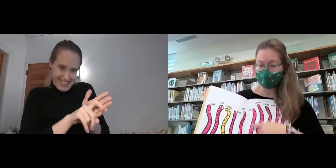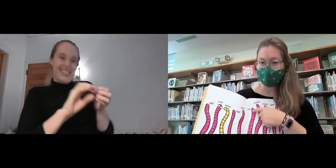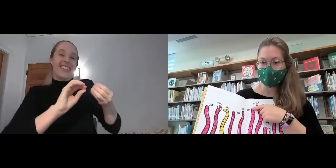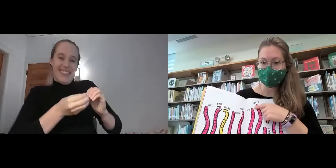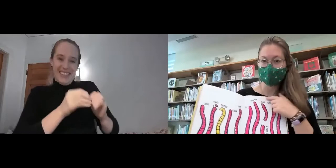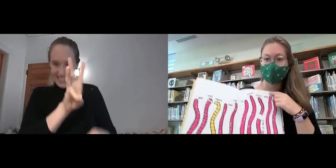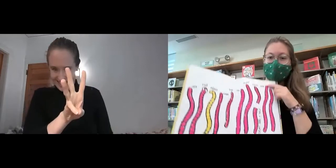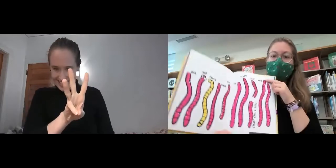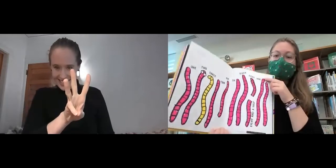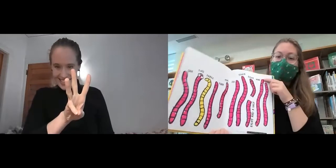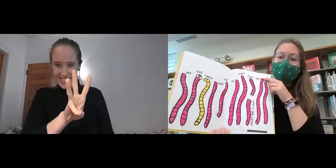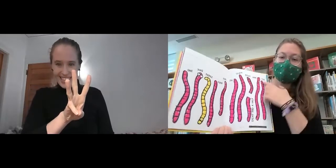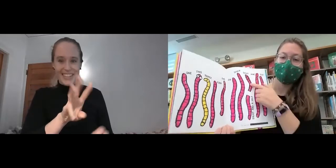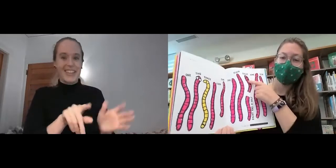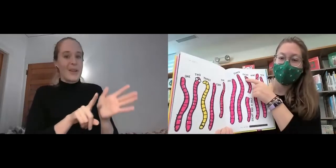worm number 6,